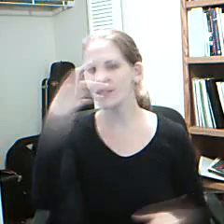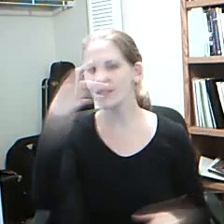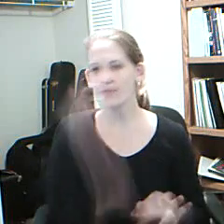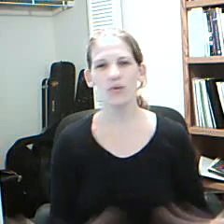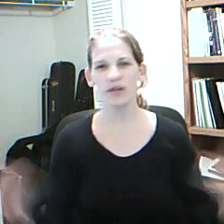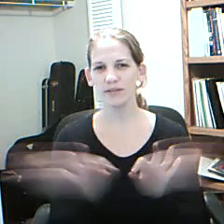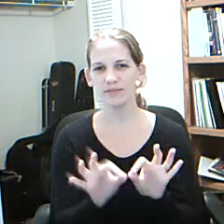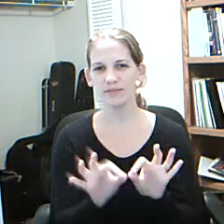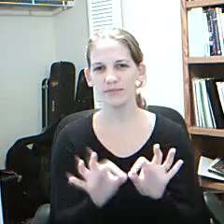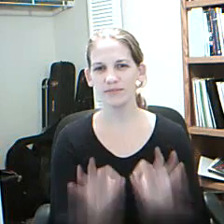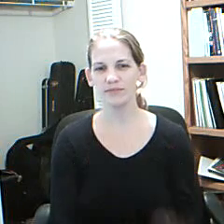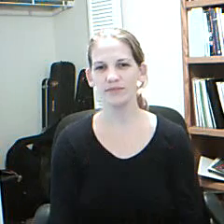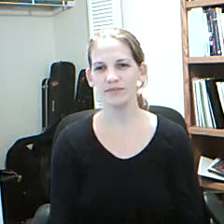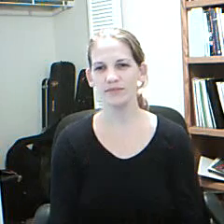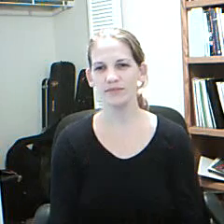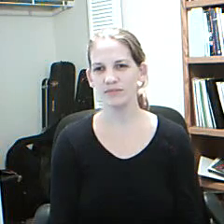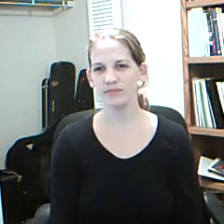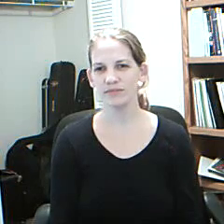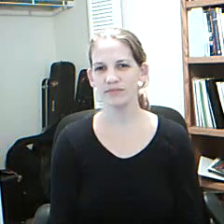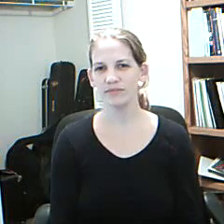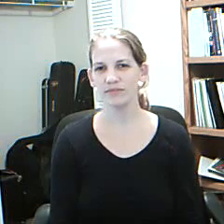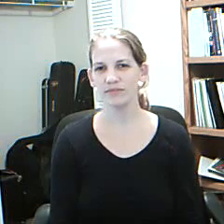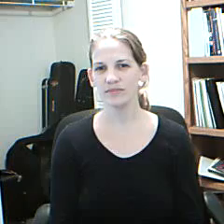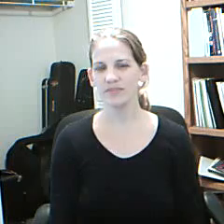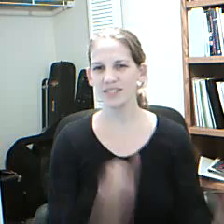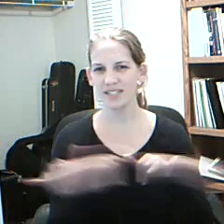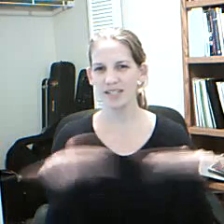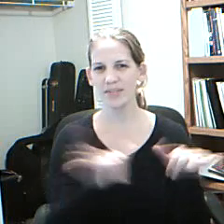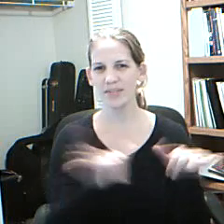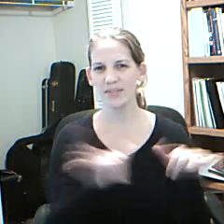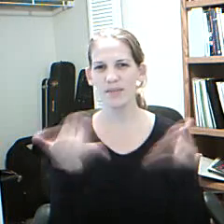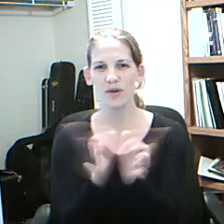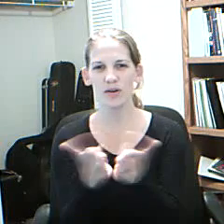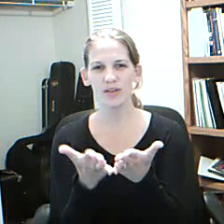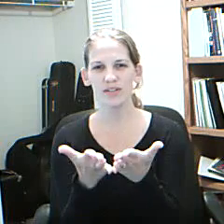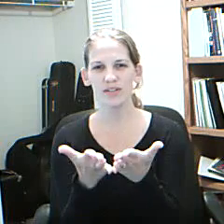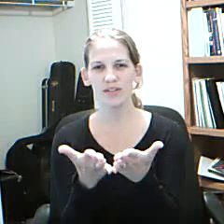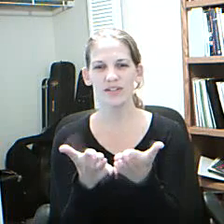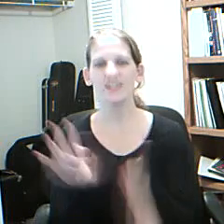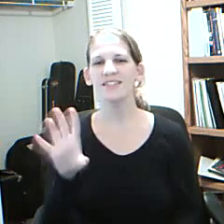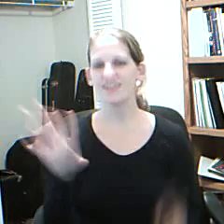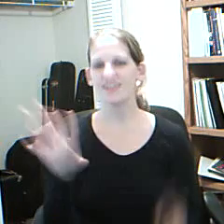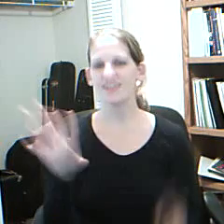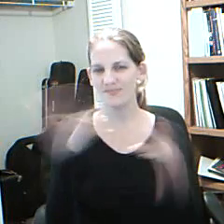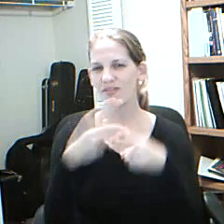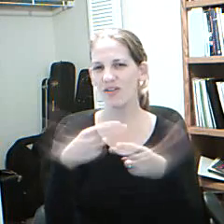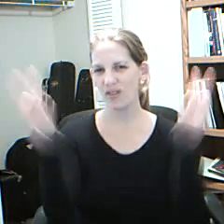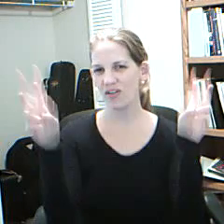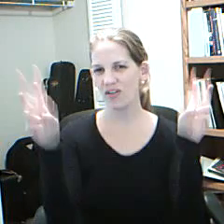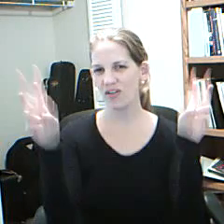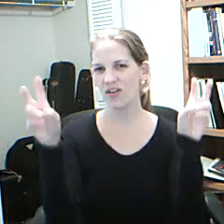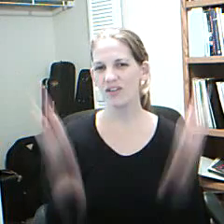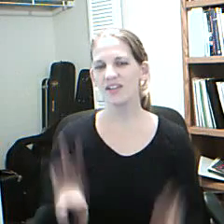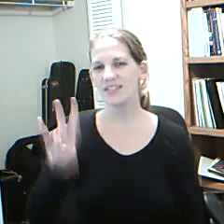Highly Effective People, and as other people have said, you know, think to the end of your life, and